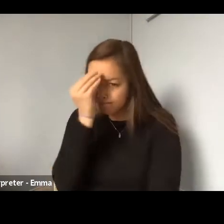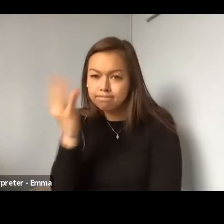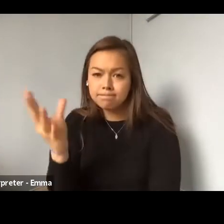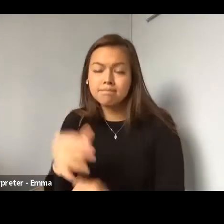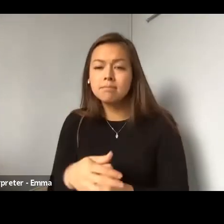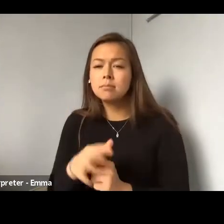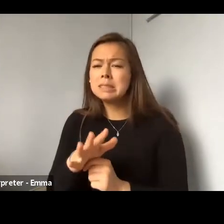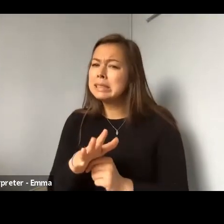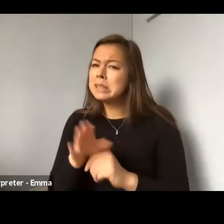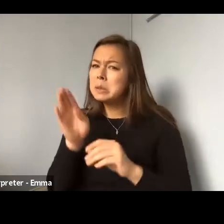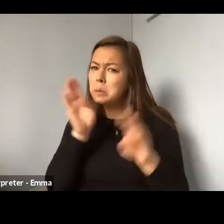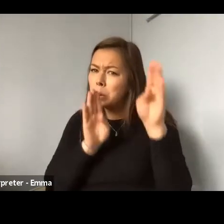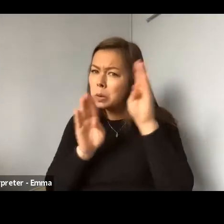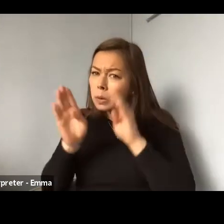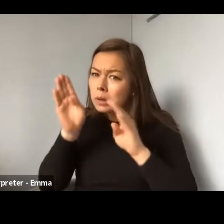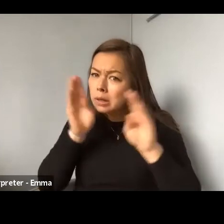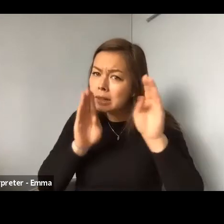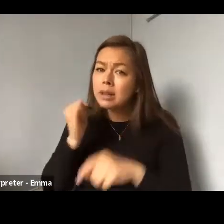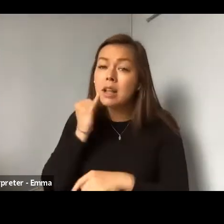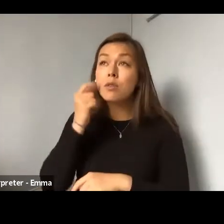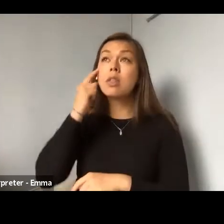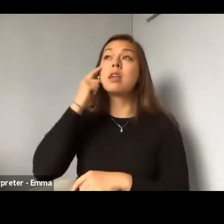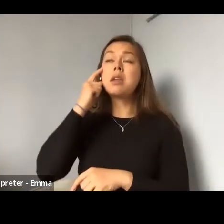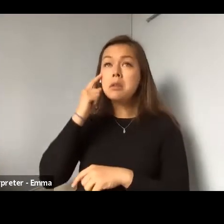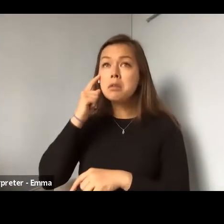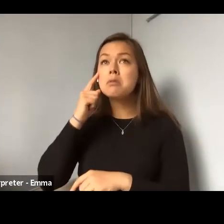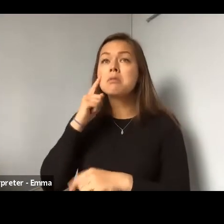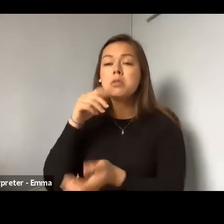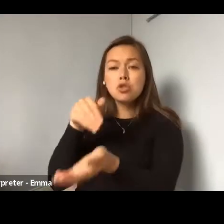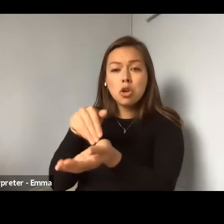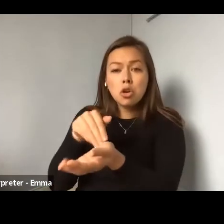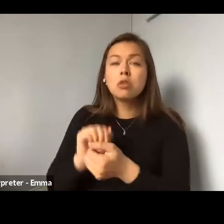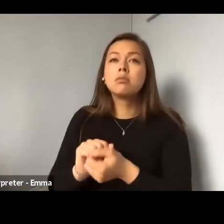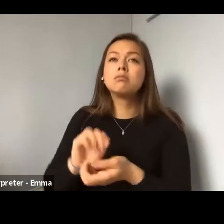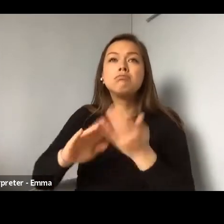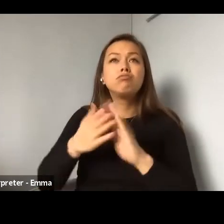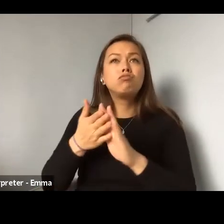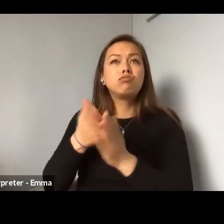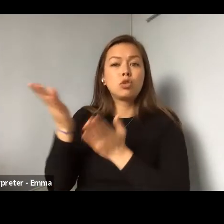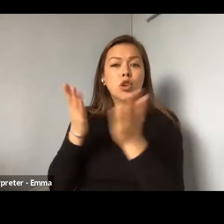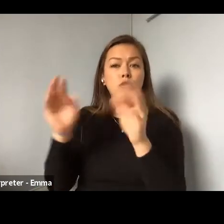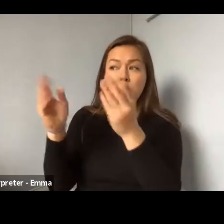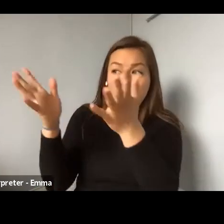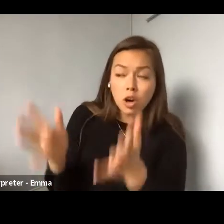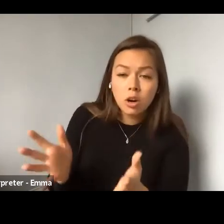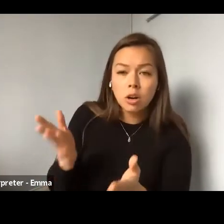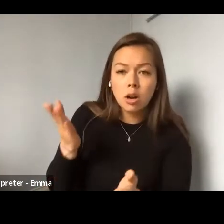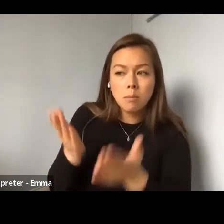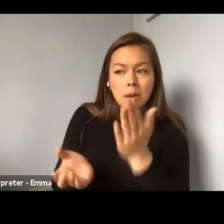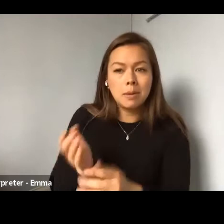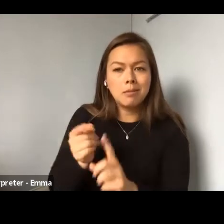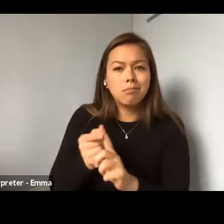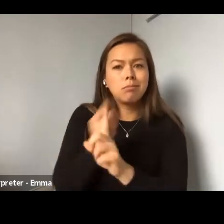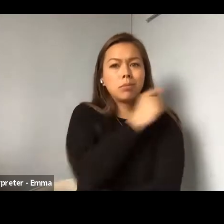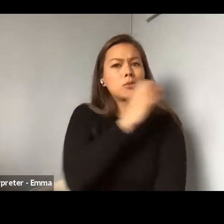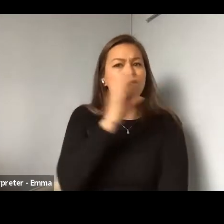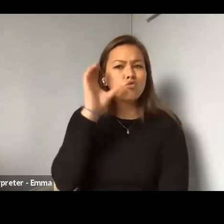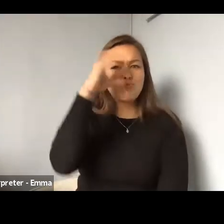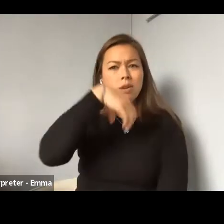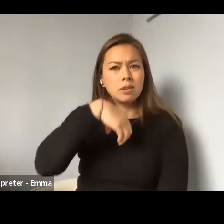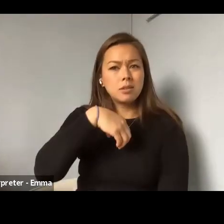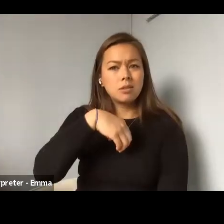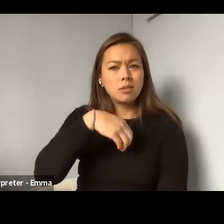service provider could be relative strangers to youth, versus the fact that clearly there are many youth who might not feel comfortable going to their